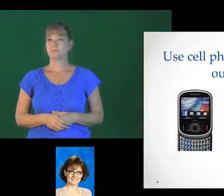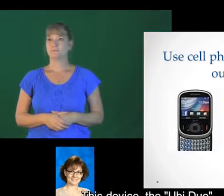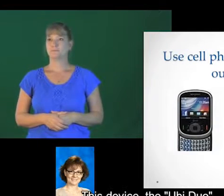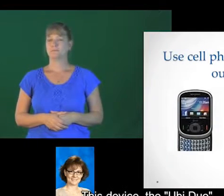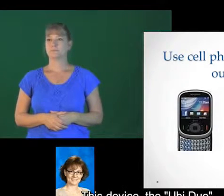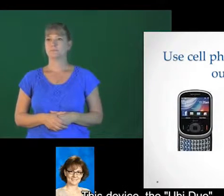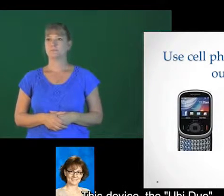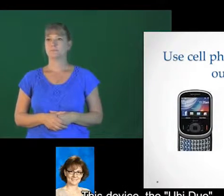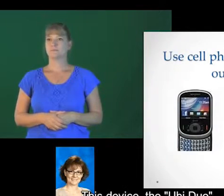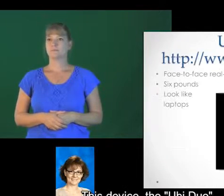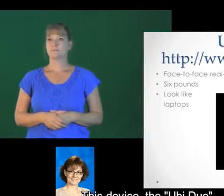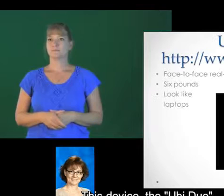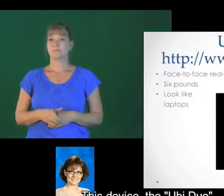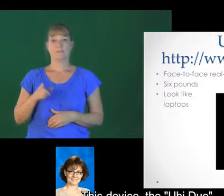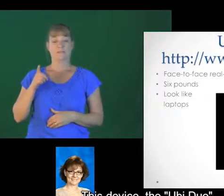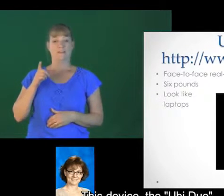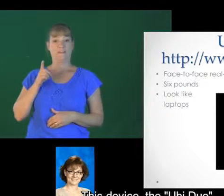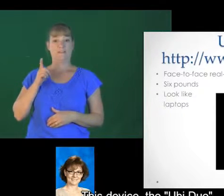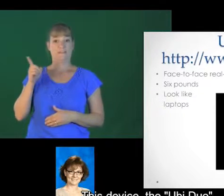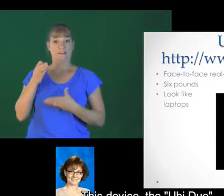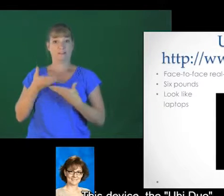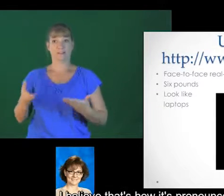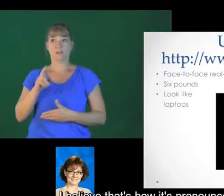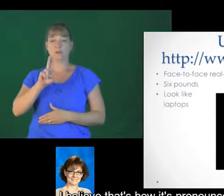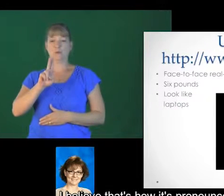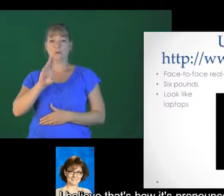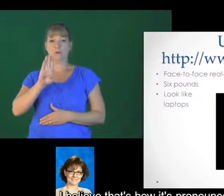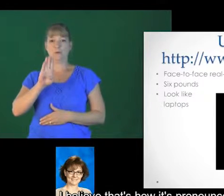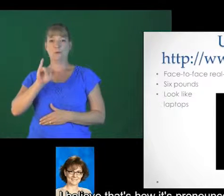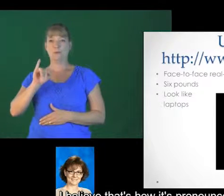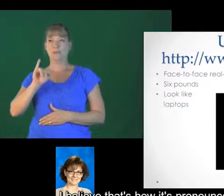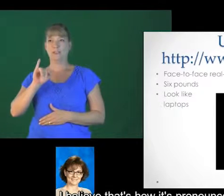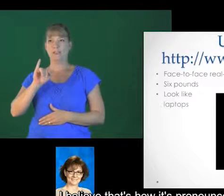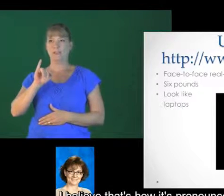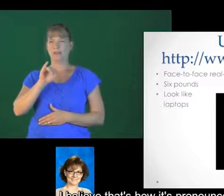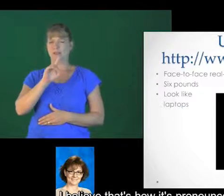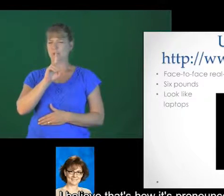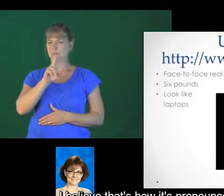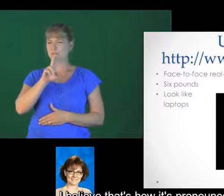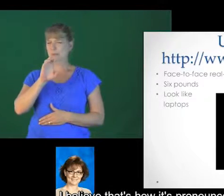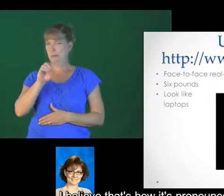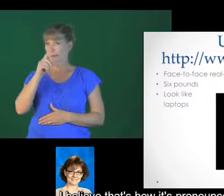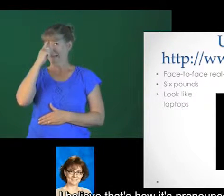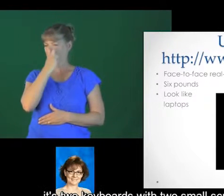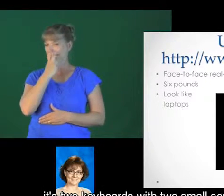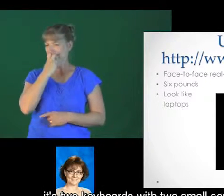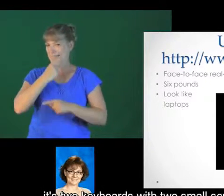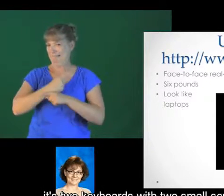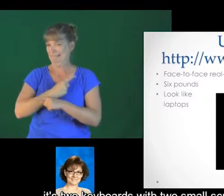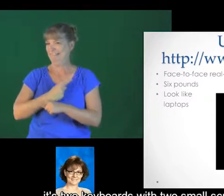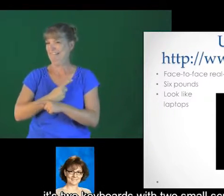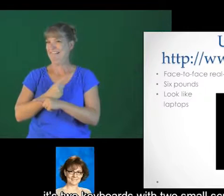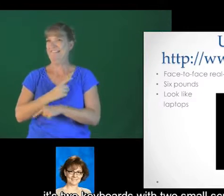And this device, the Ubiduo, I believe that's how it's pronounced, it's